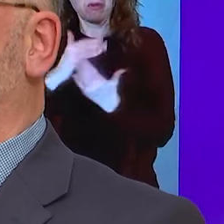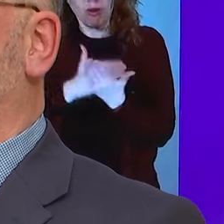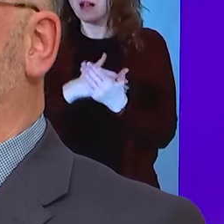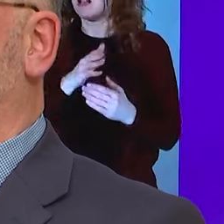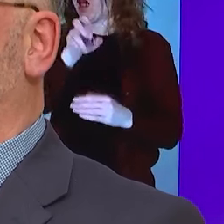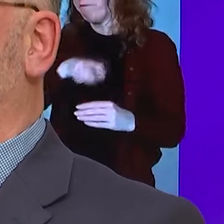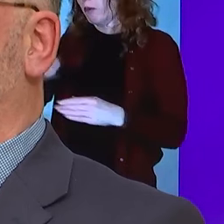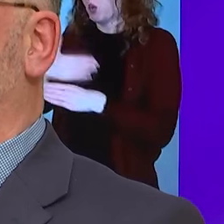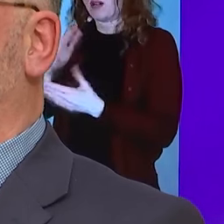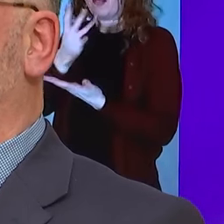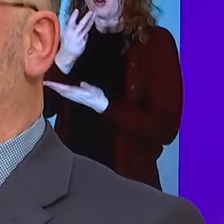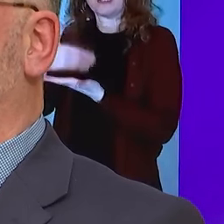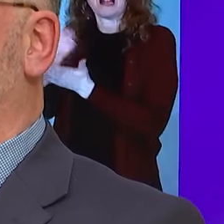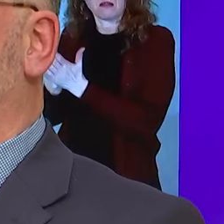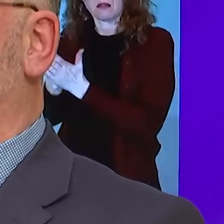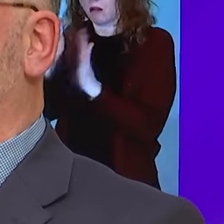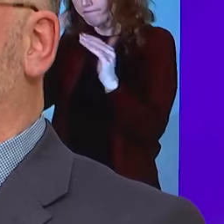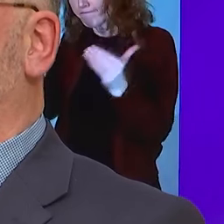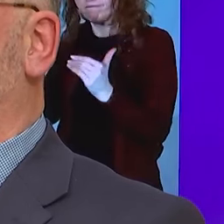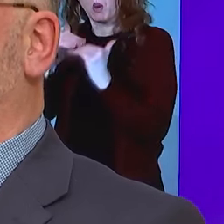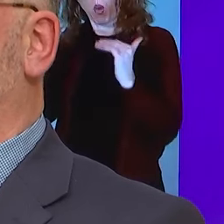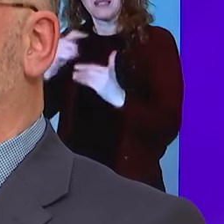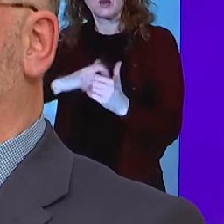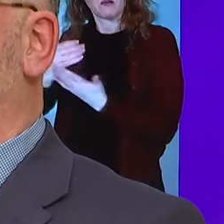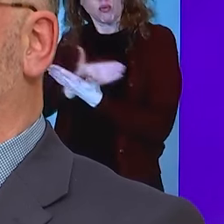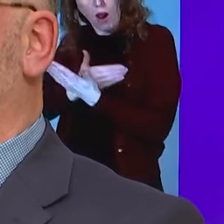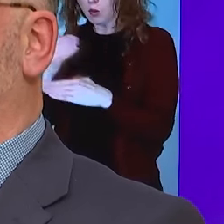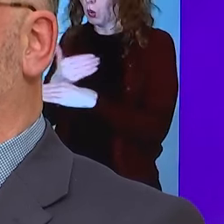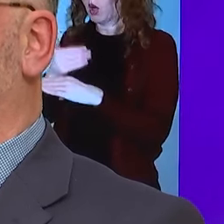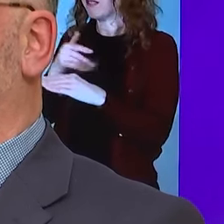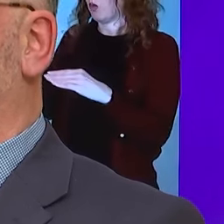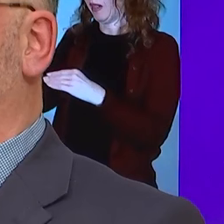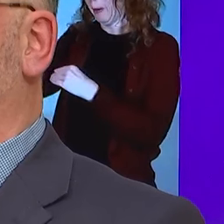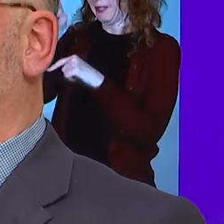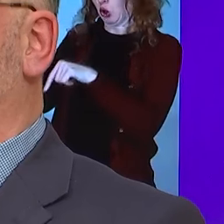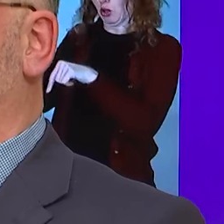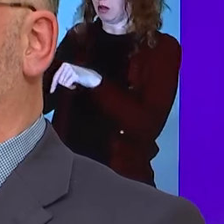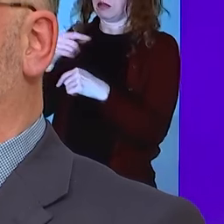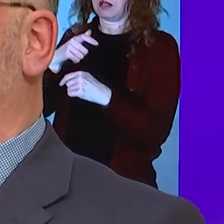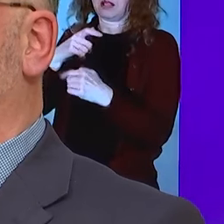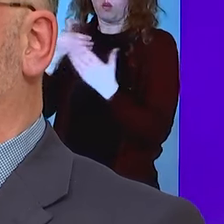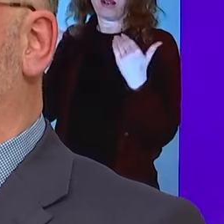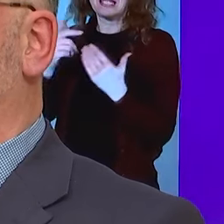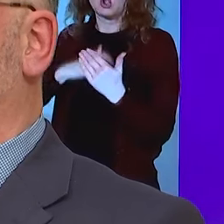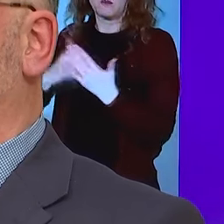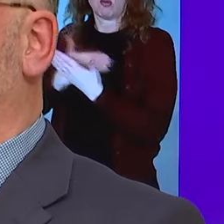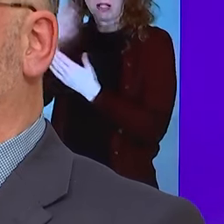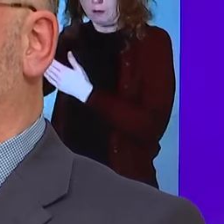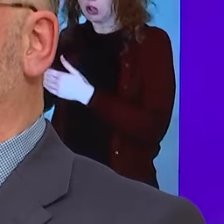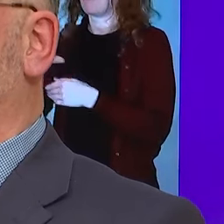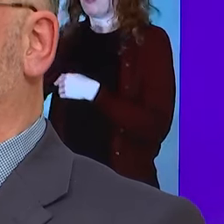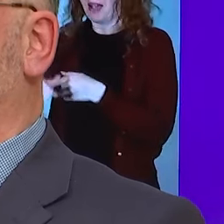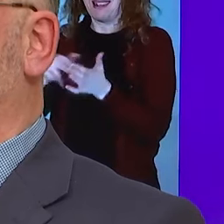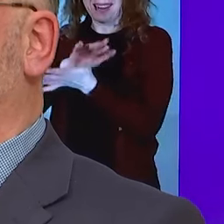sector working on equality and human rights. Worked for the Equality and Human Rights Commission at one point, and then I went into the NHS before getting elected